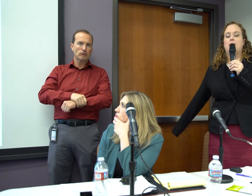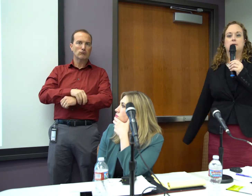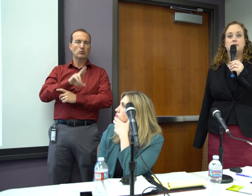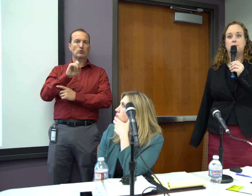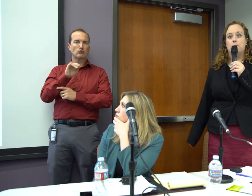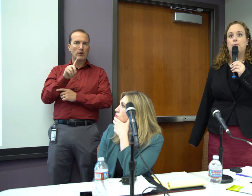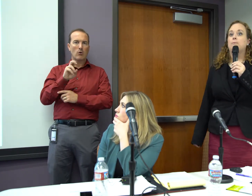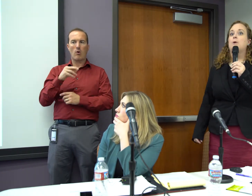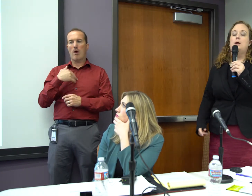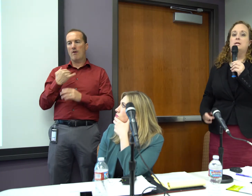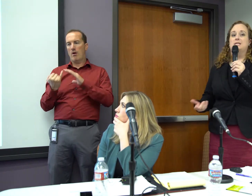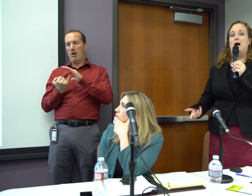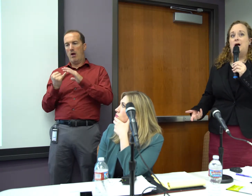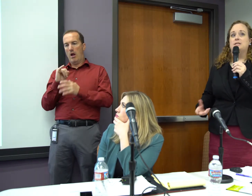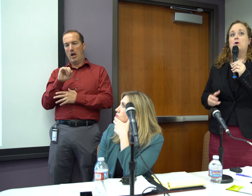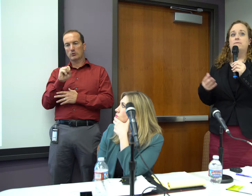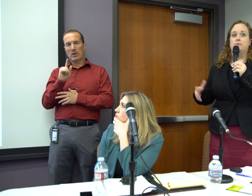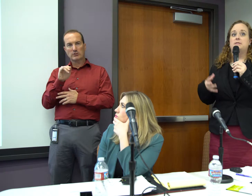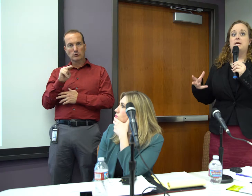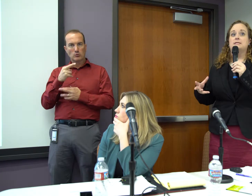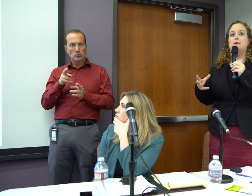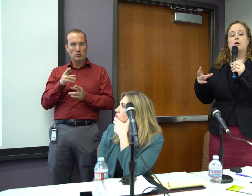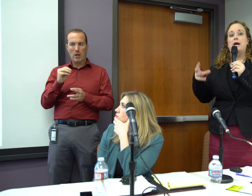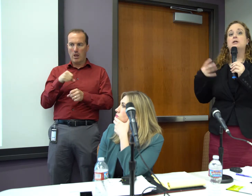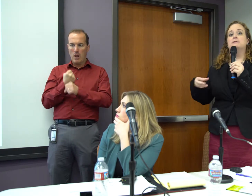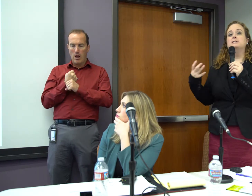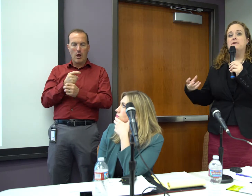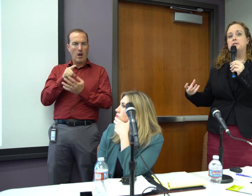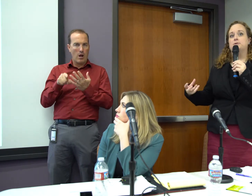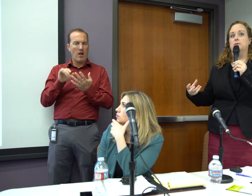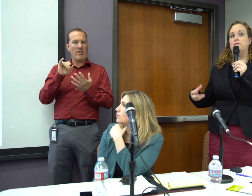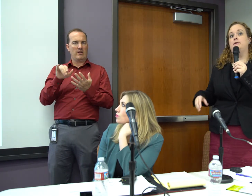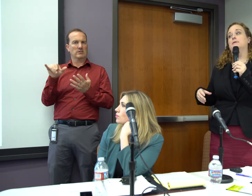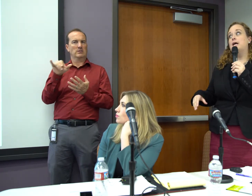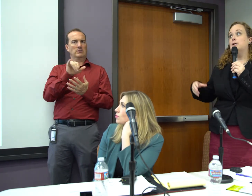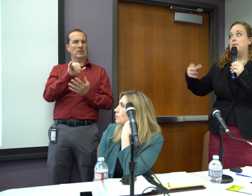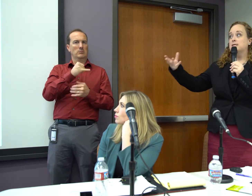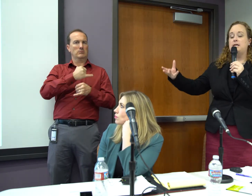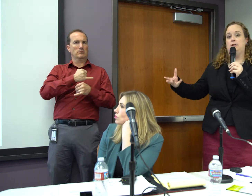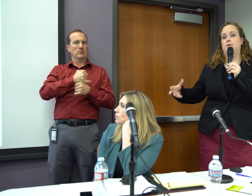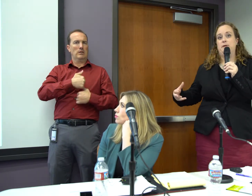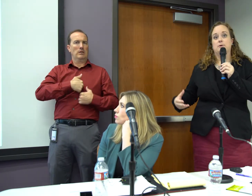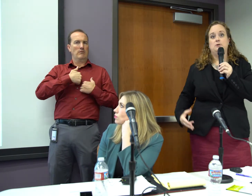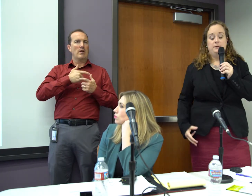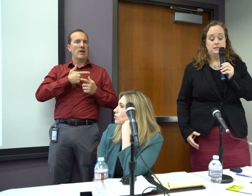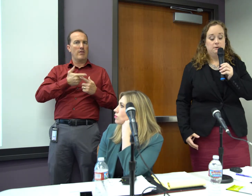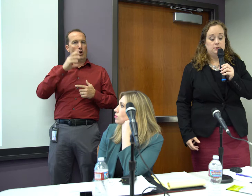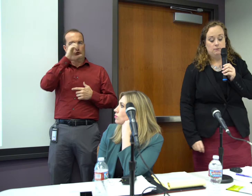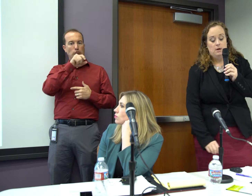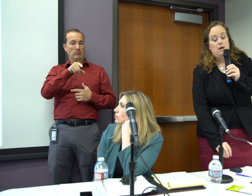a isolation room and it's locked, and all of those things that are characteristics of institutional living, that can make a setting to be